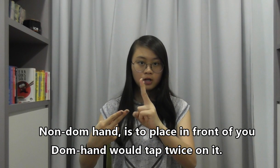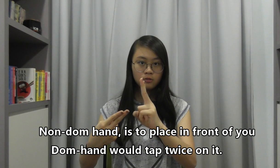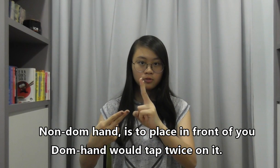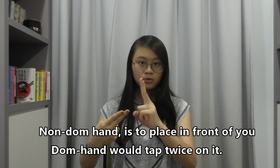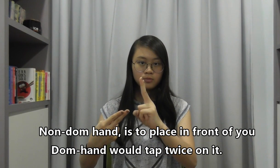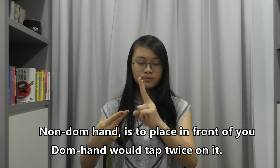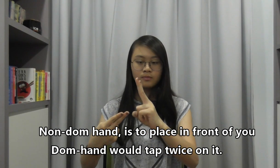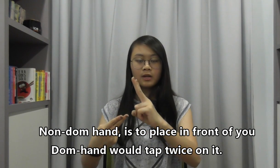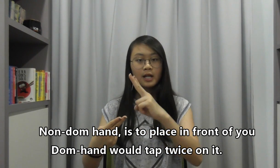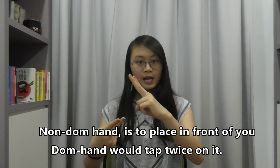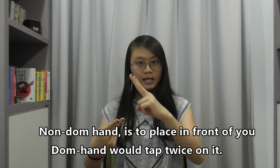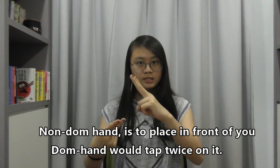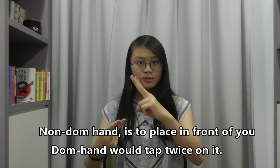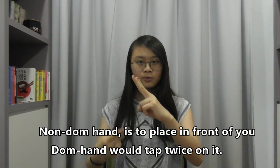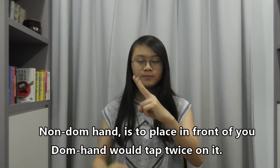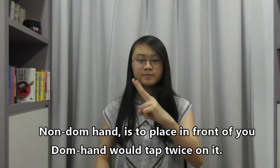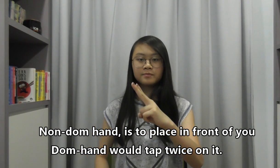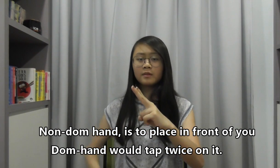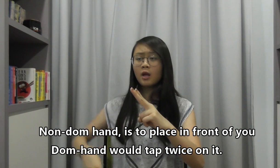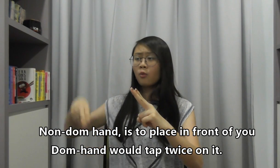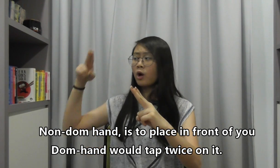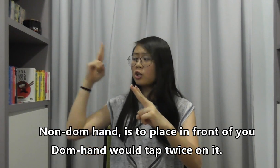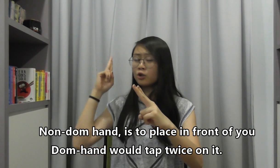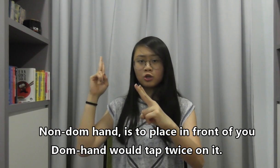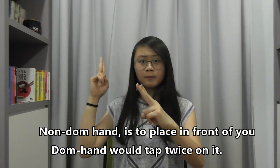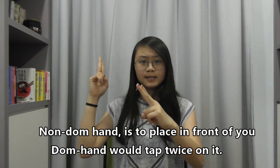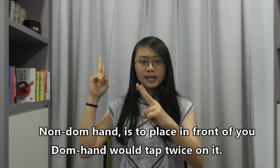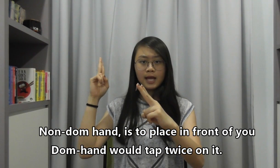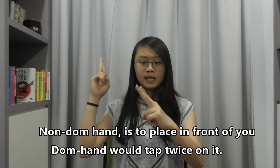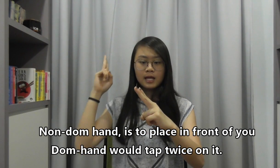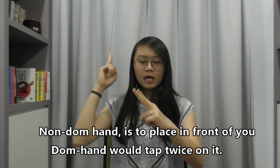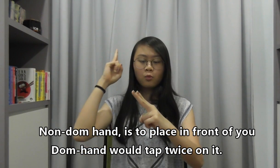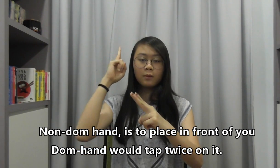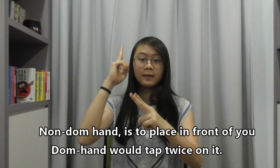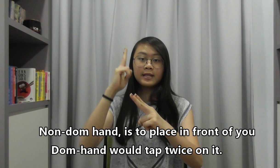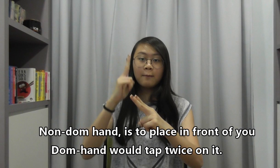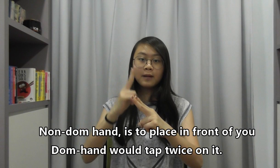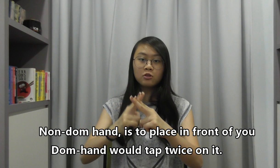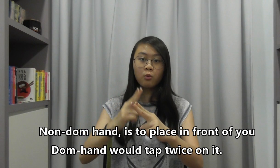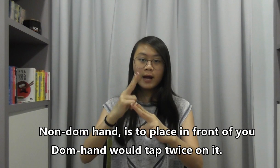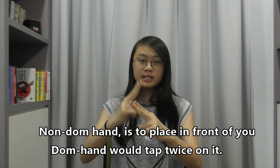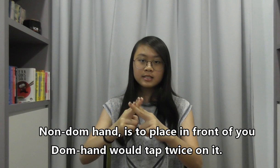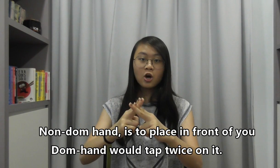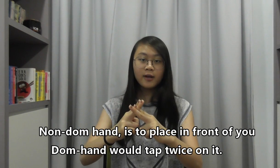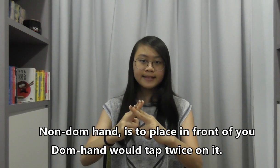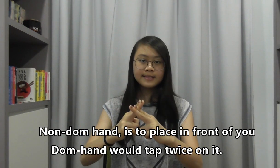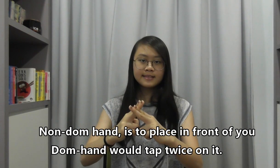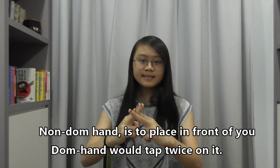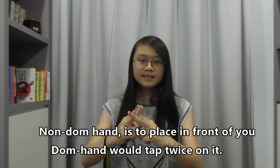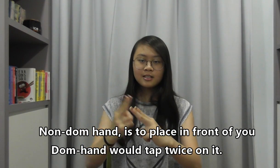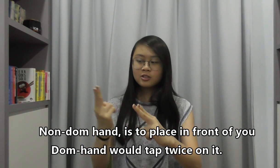of you, like so, while your dominant hand will be tapping twice on it.